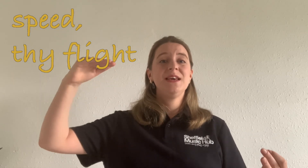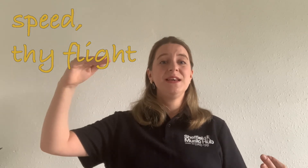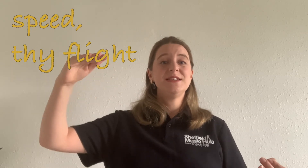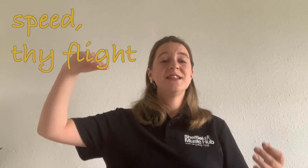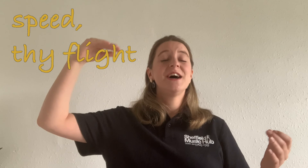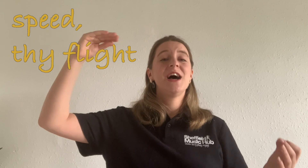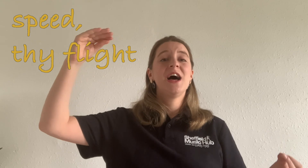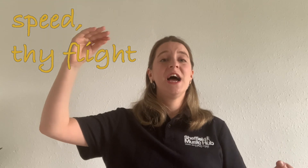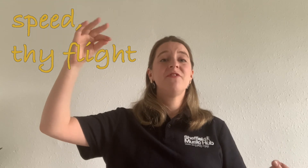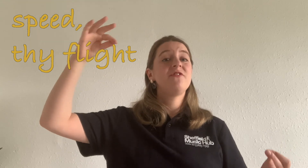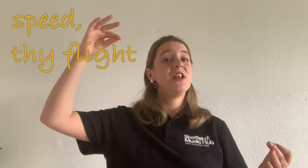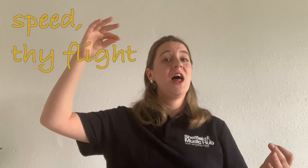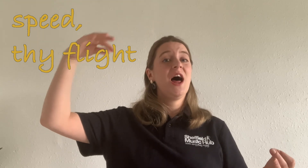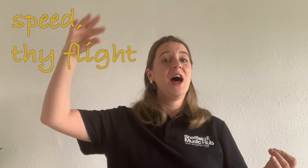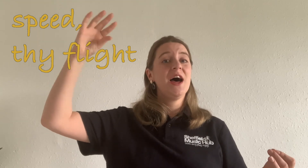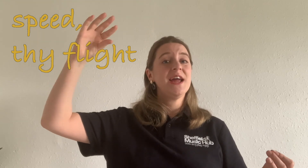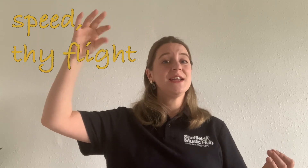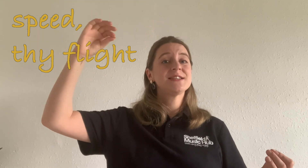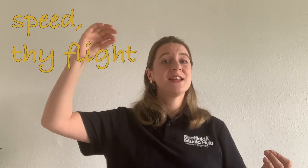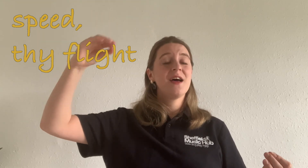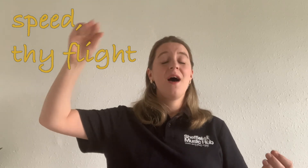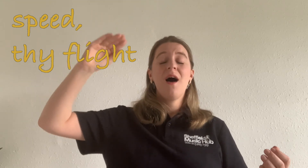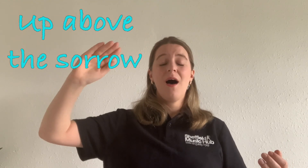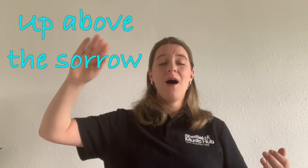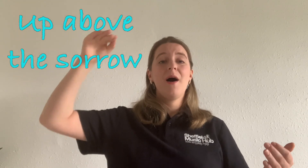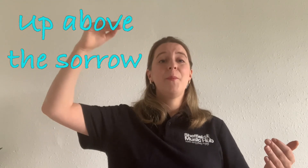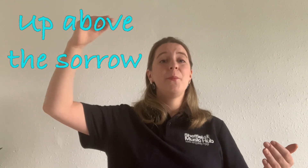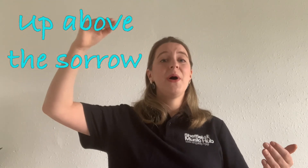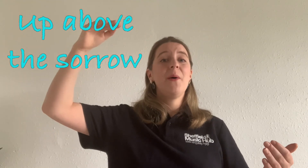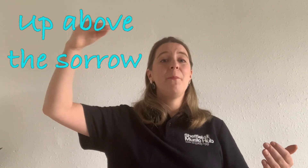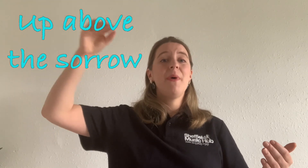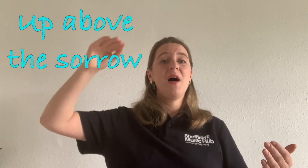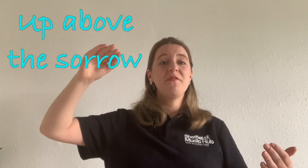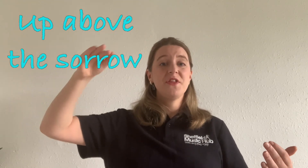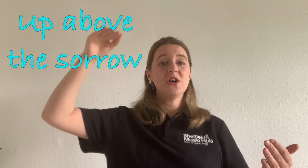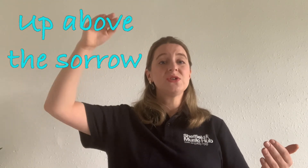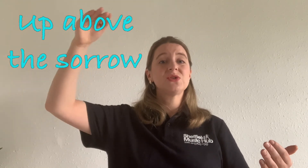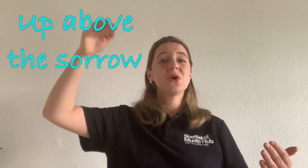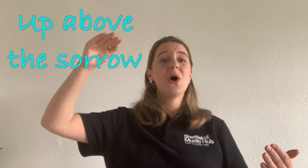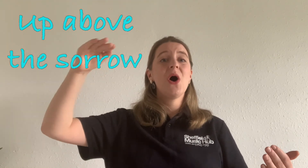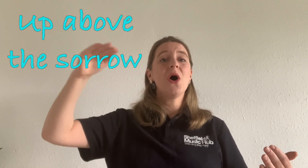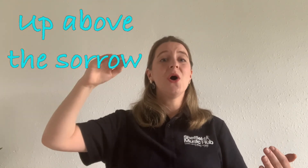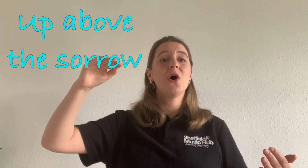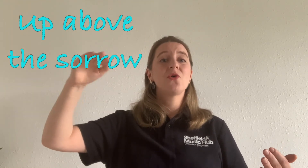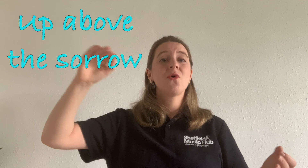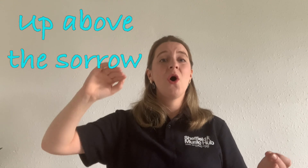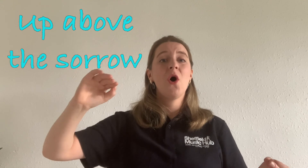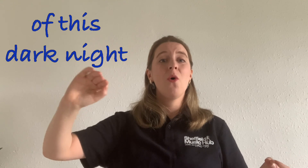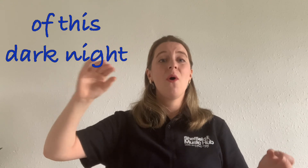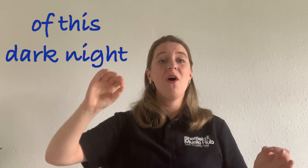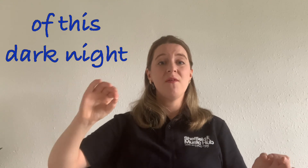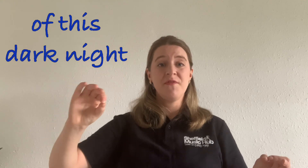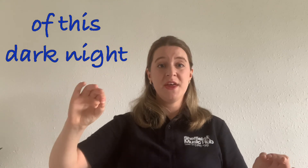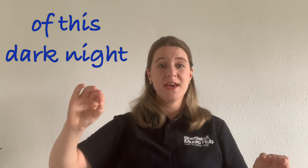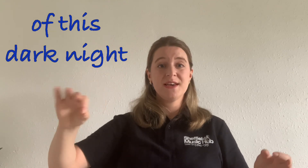speed thy flight up above the sorrow of